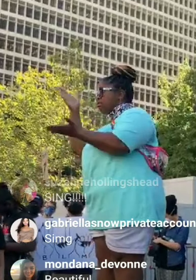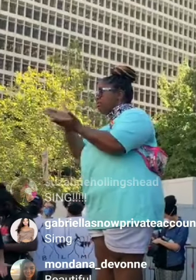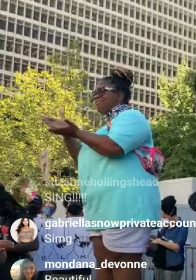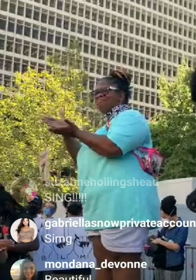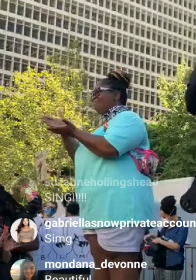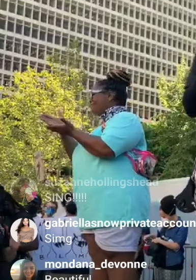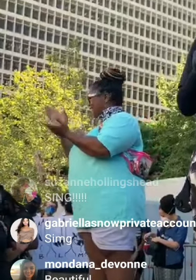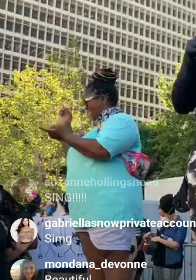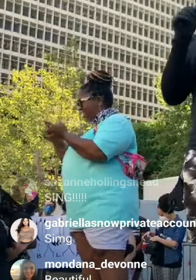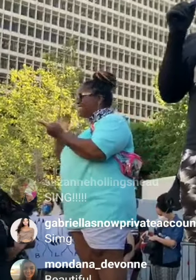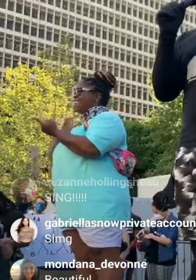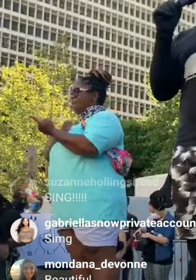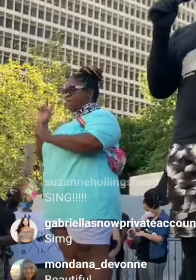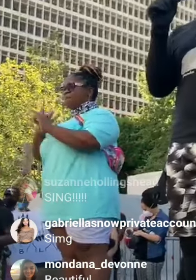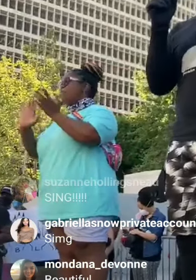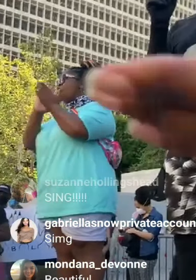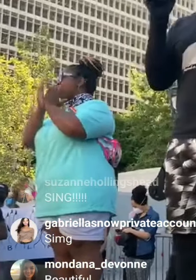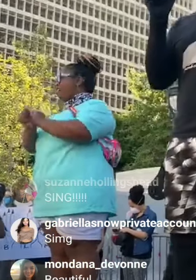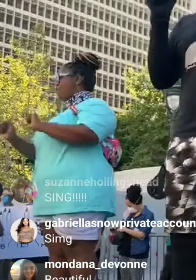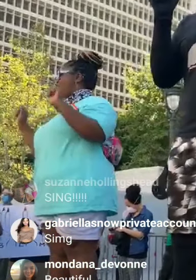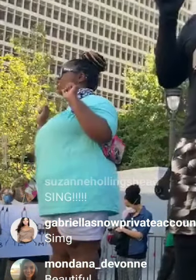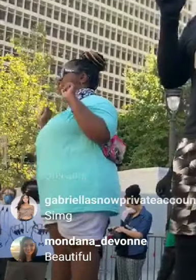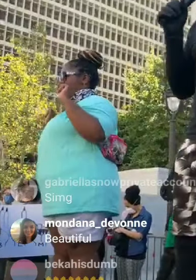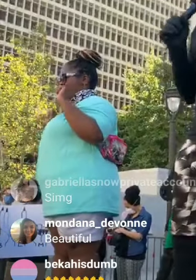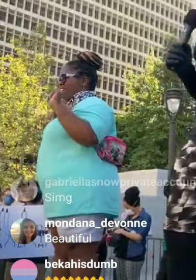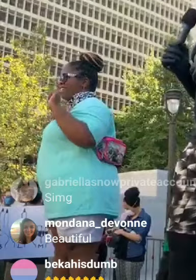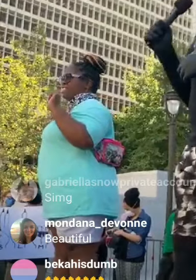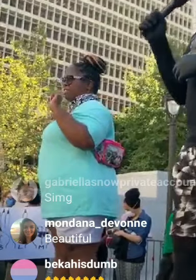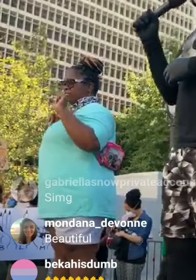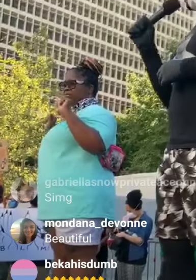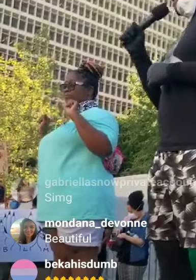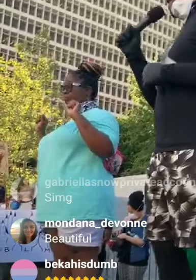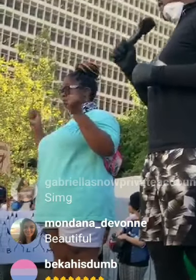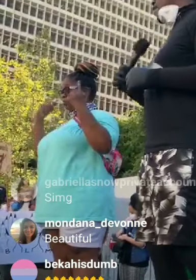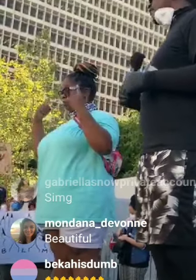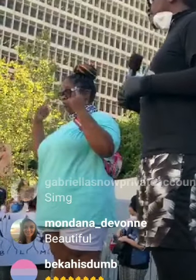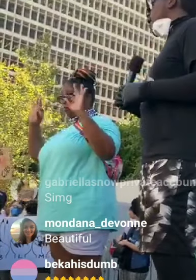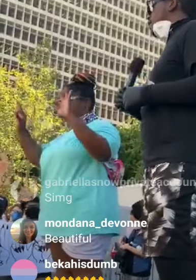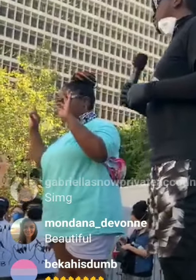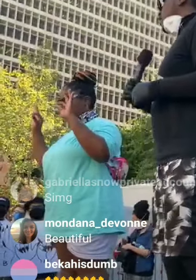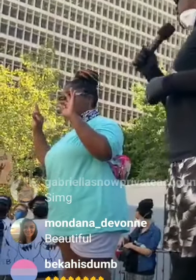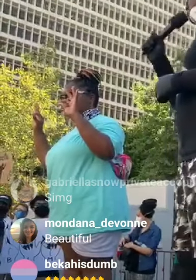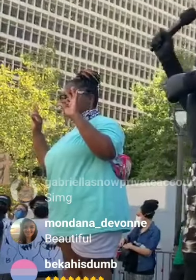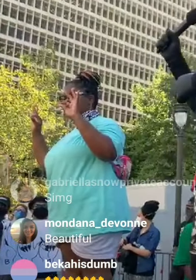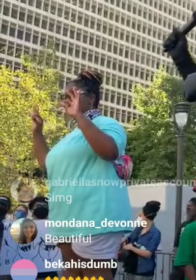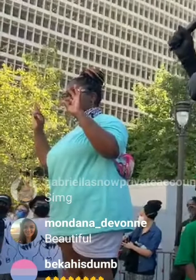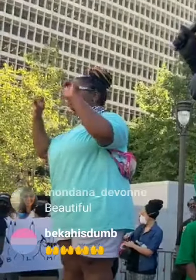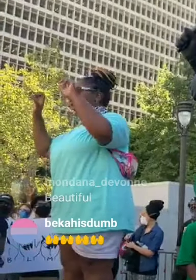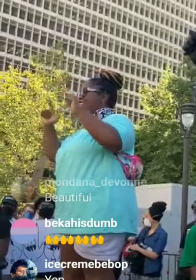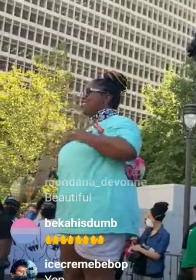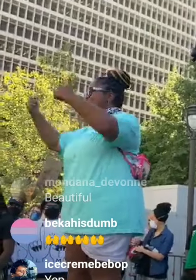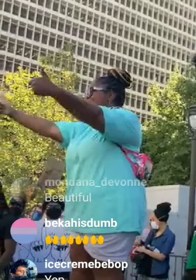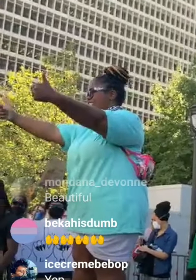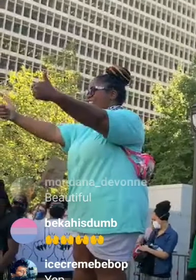stop till our people are free. Y'all got that? Yeah. All right, it's